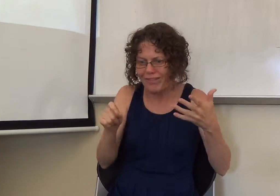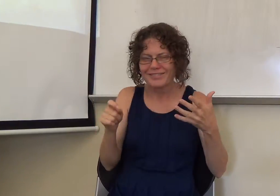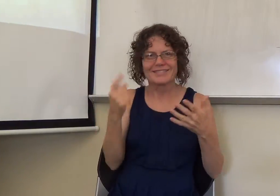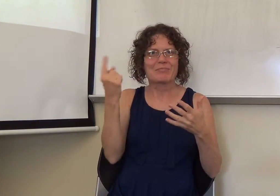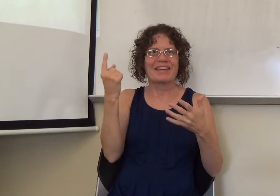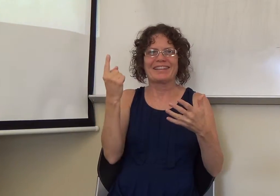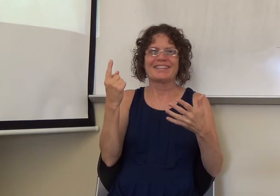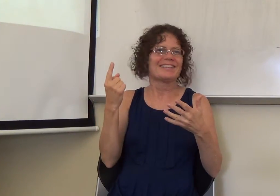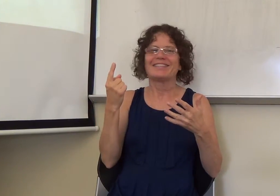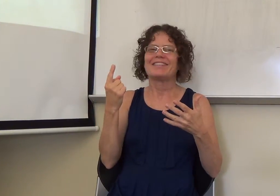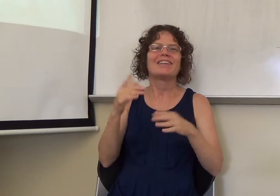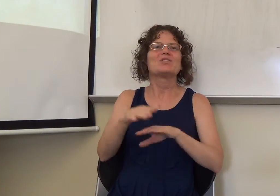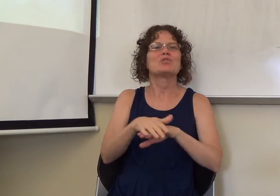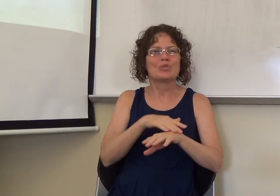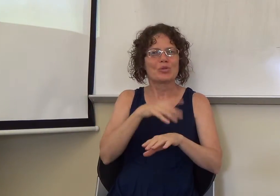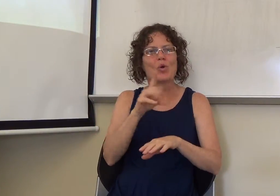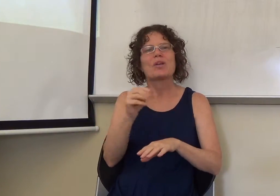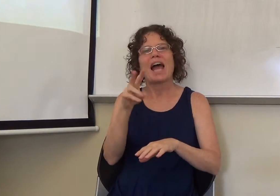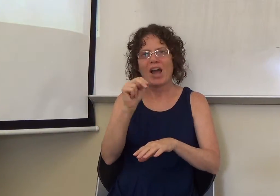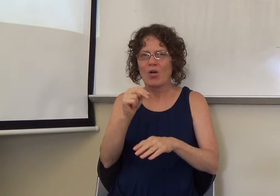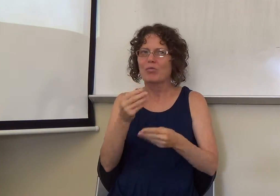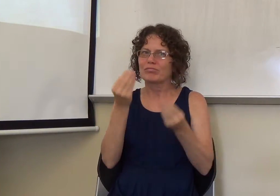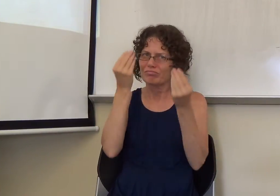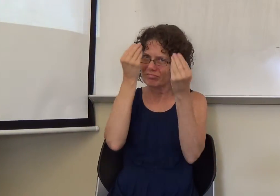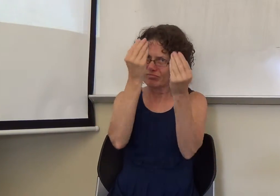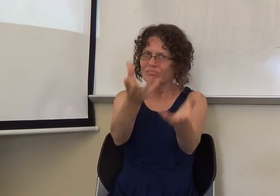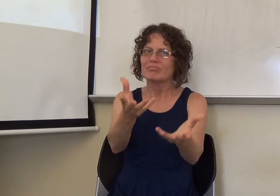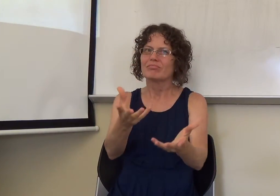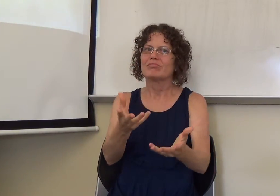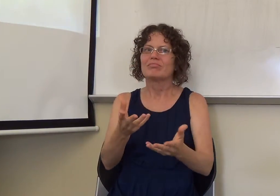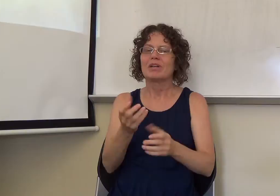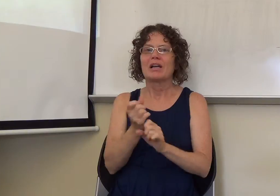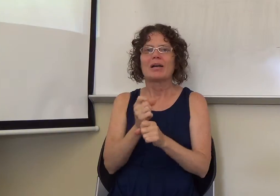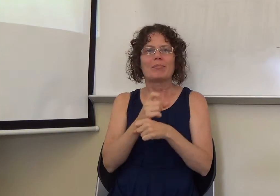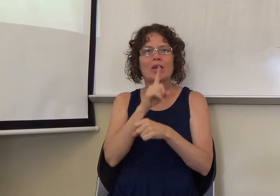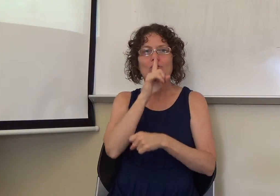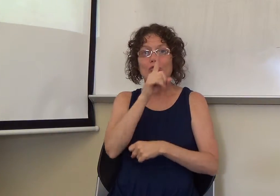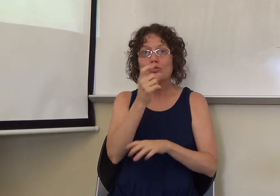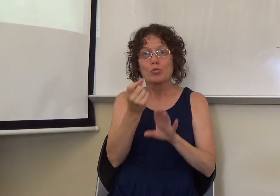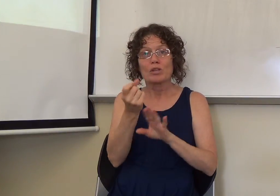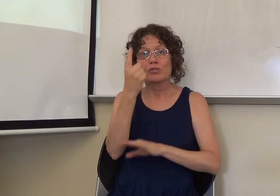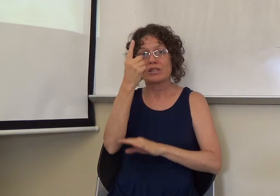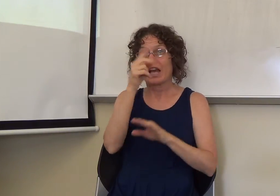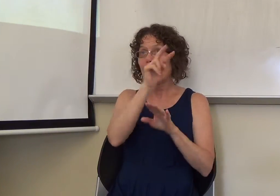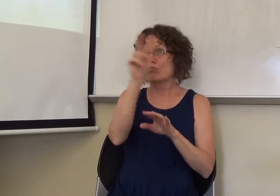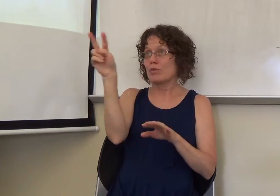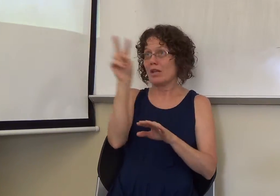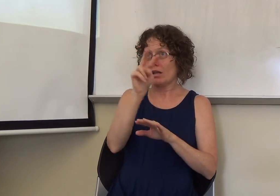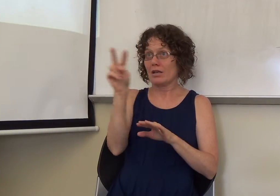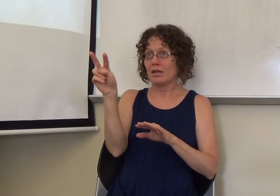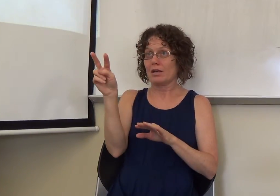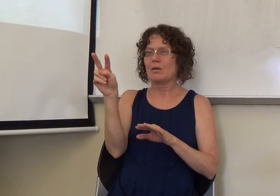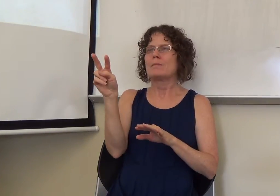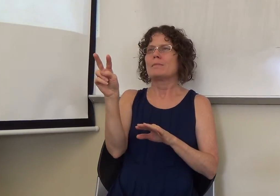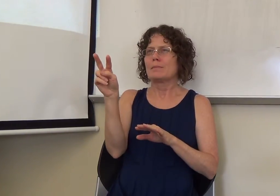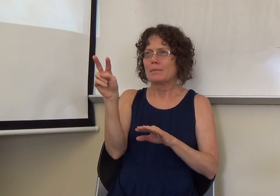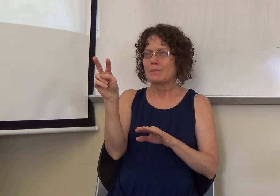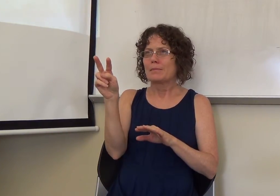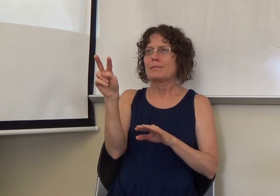we need to slow down, make sure we understand what we're reading, then go back and try to figure out what to read.